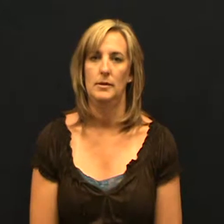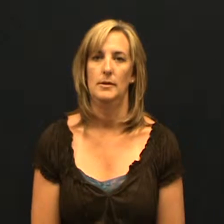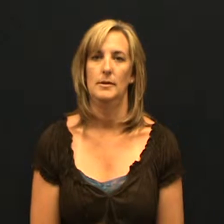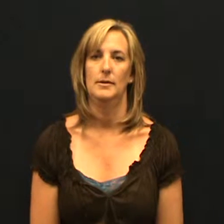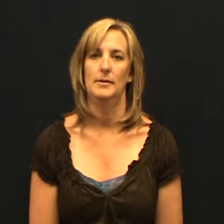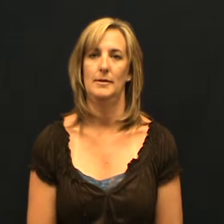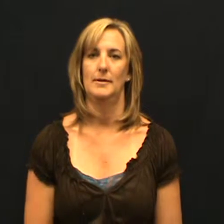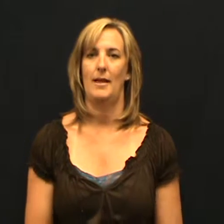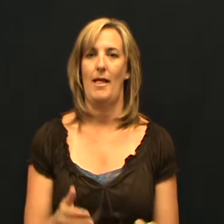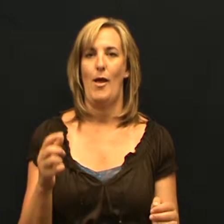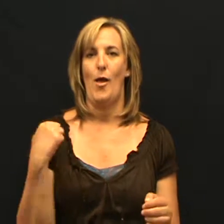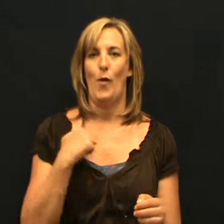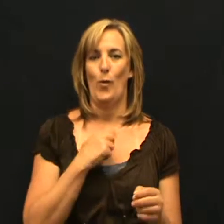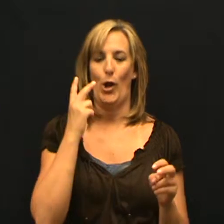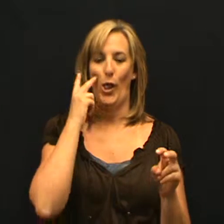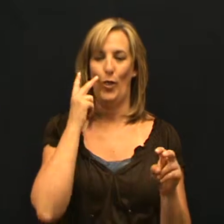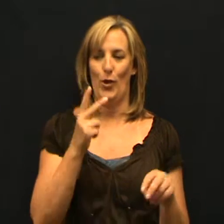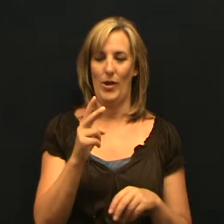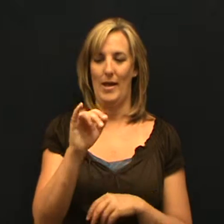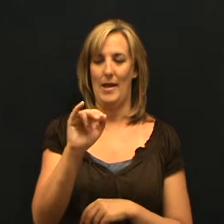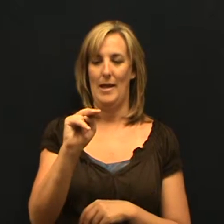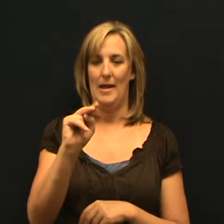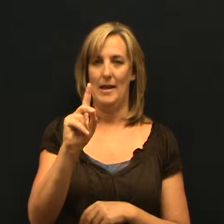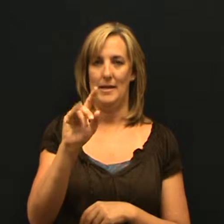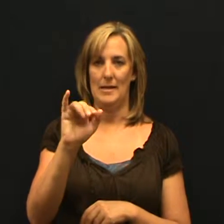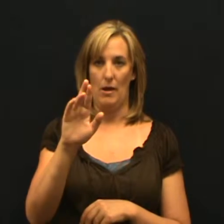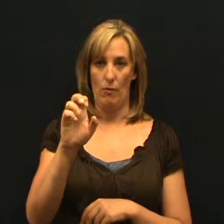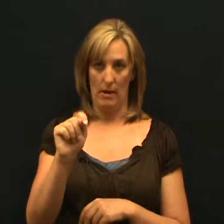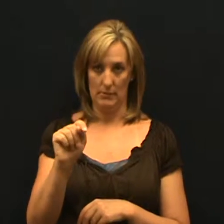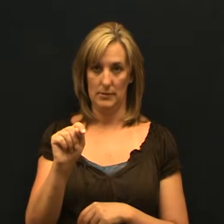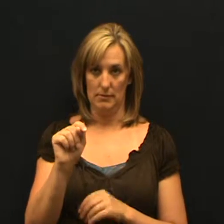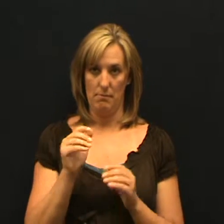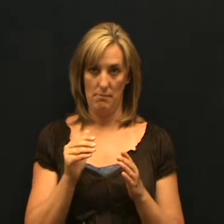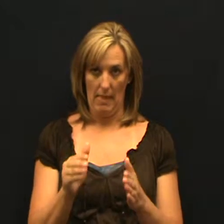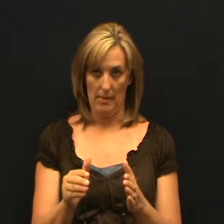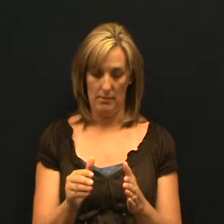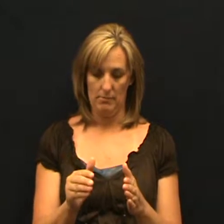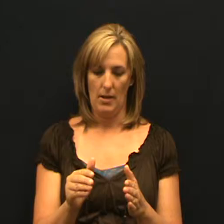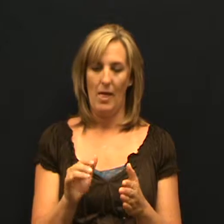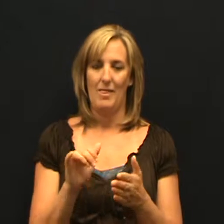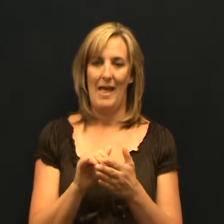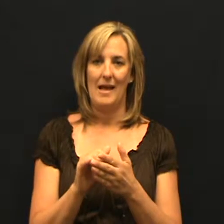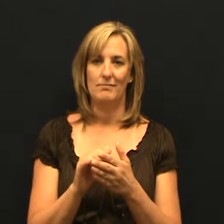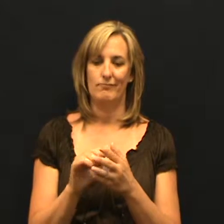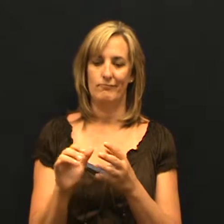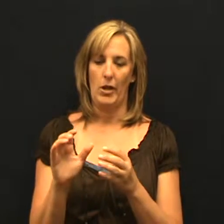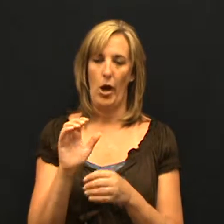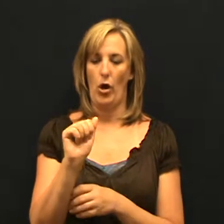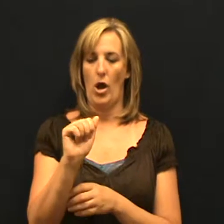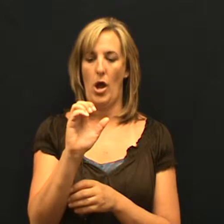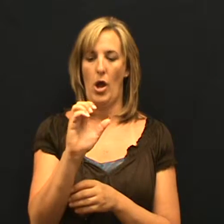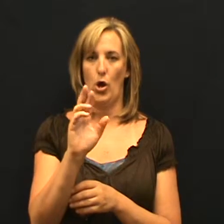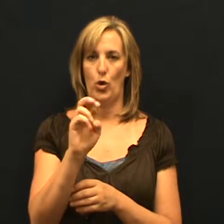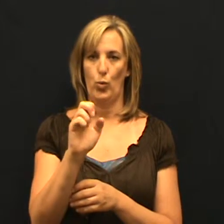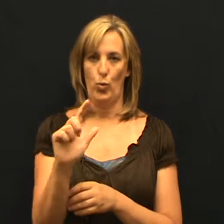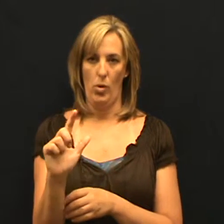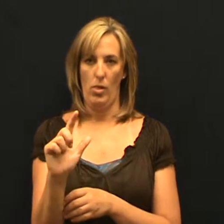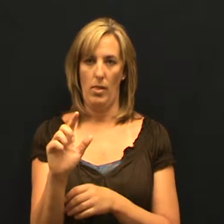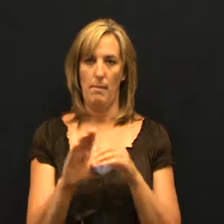the indirect method. That's the method that takes our accrual basis net income and adjusts for the difference in